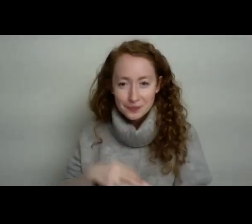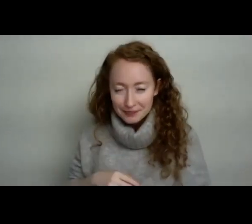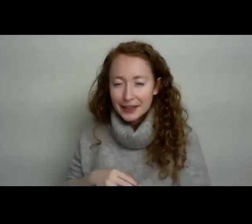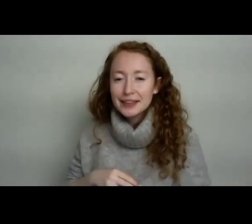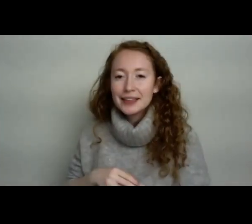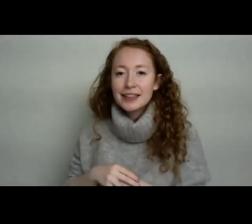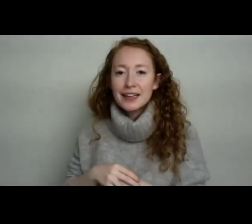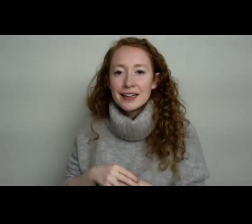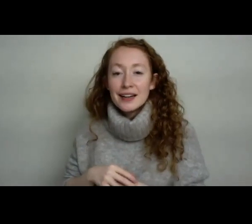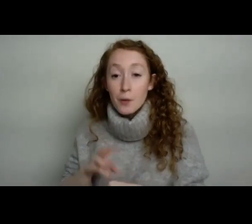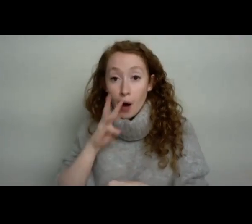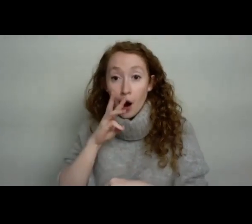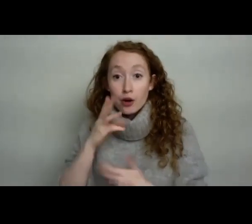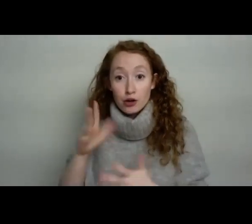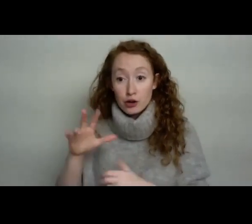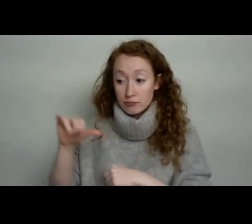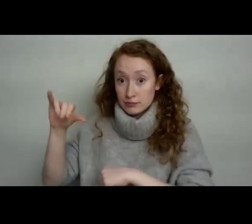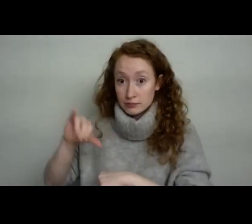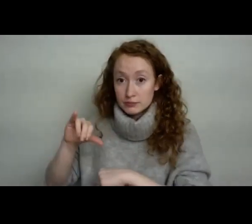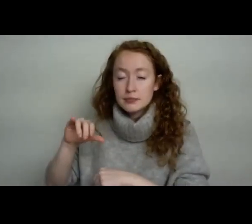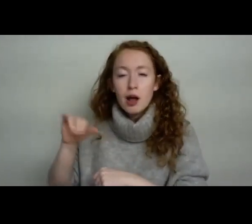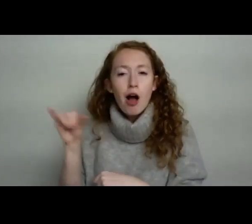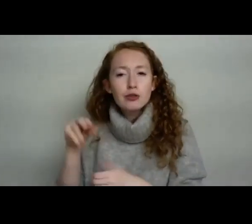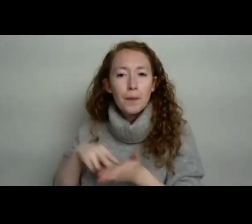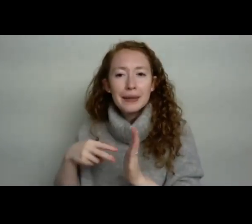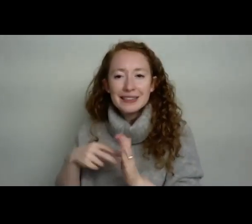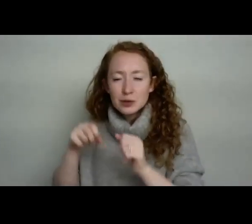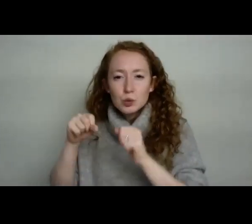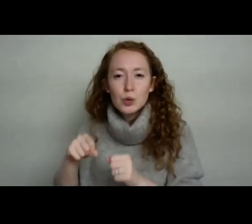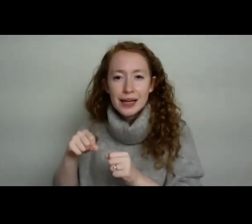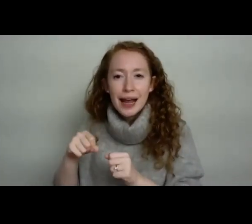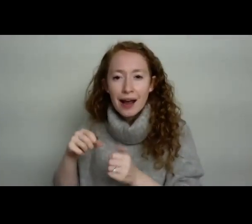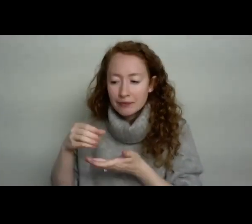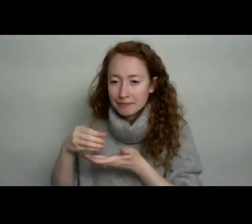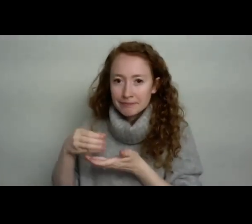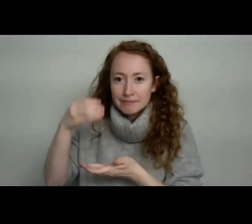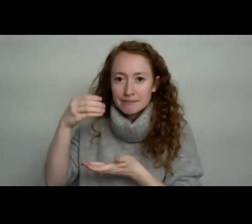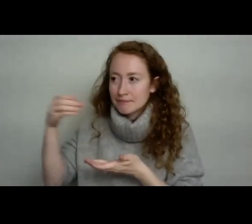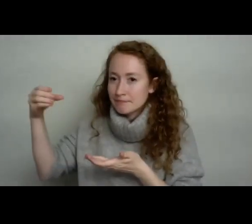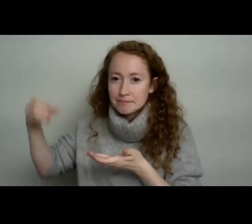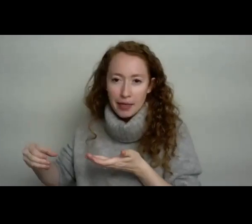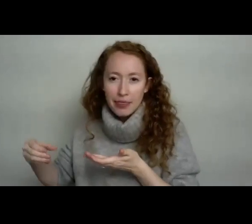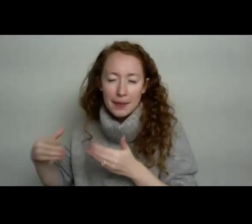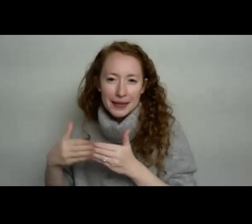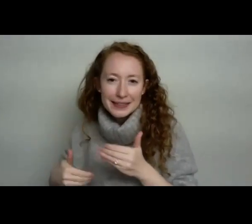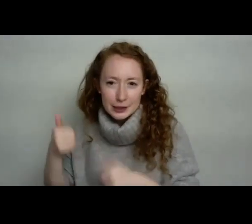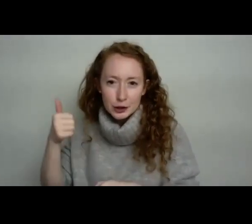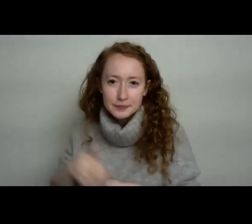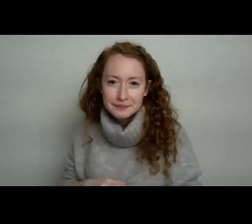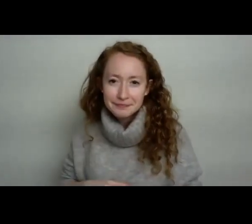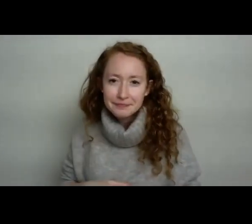roots. And if you can add nutrients to that, it's just packing their knapsack full of snacks.